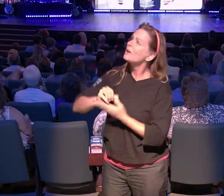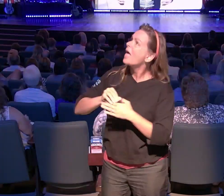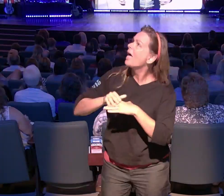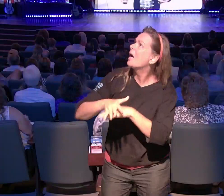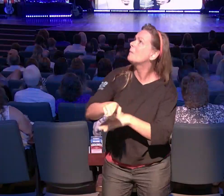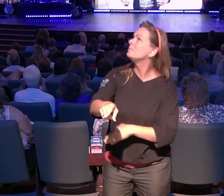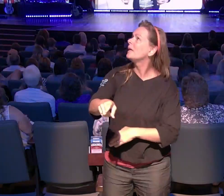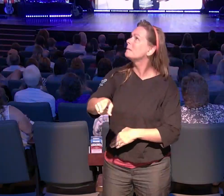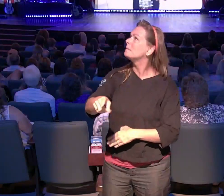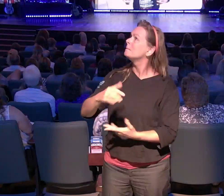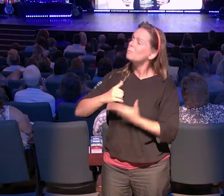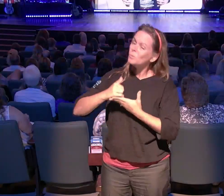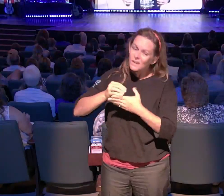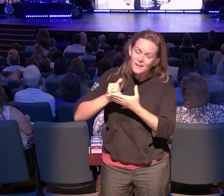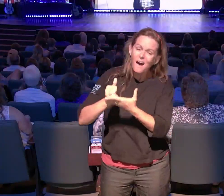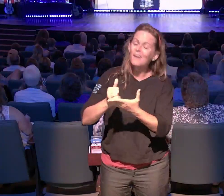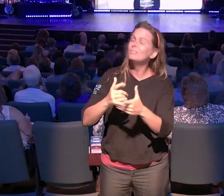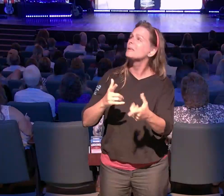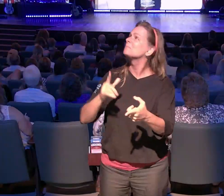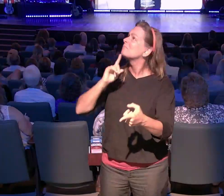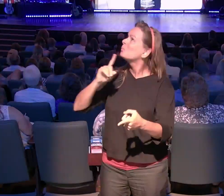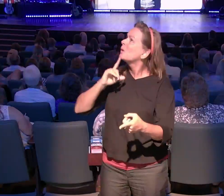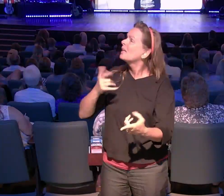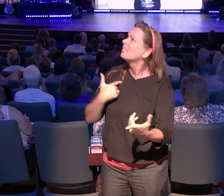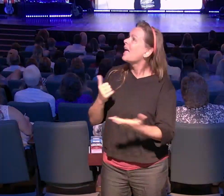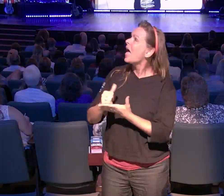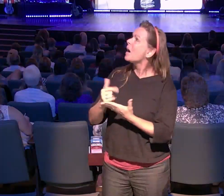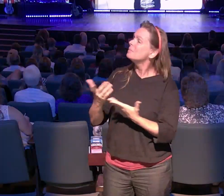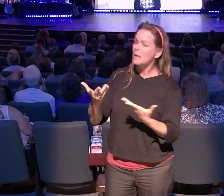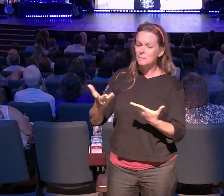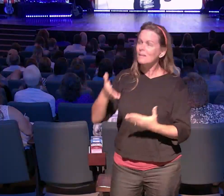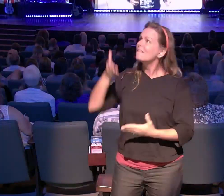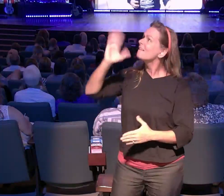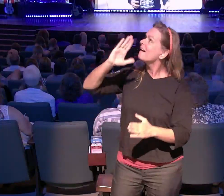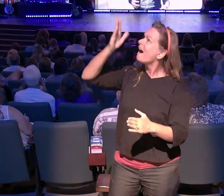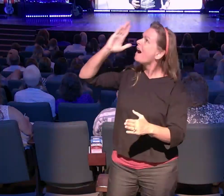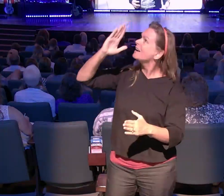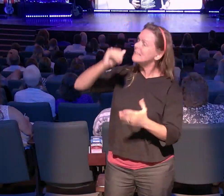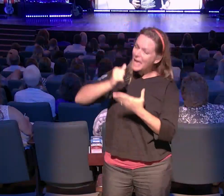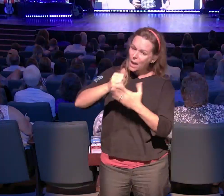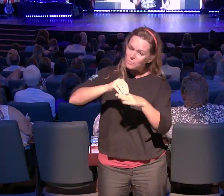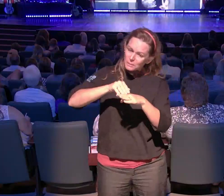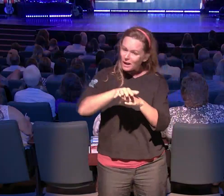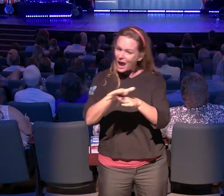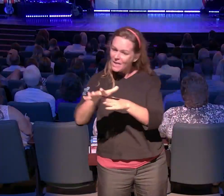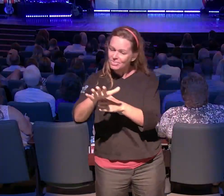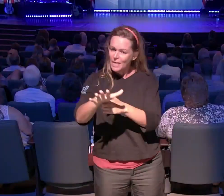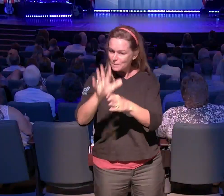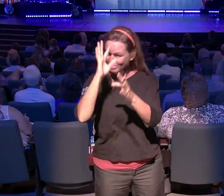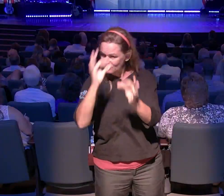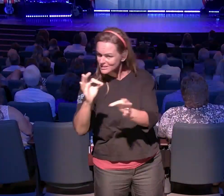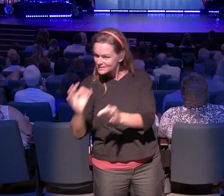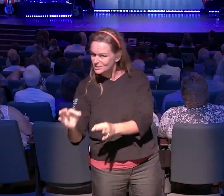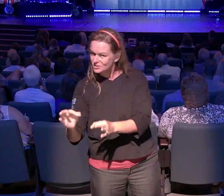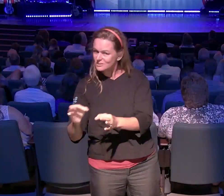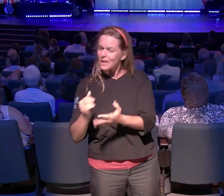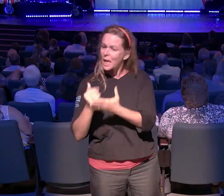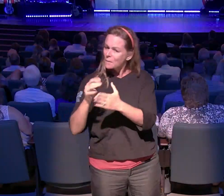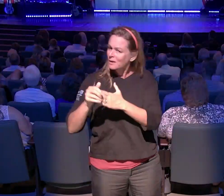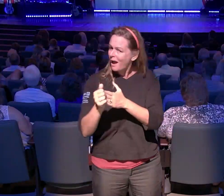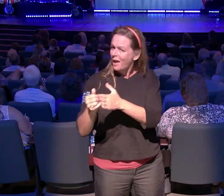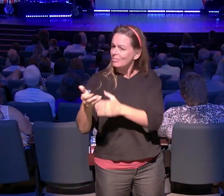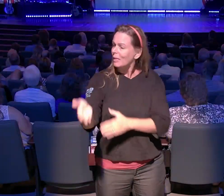godly men and women around them as counsel, that he would direct their thoughts and their decisions. The Apostle Paul tells us